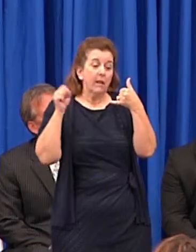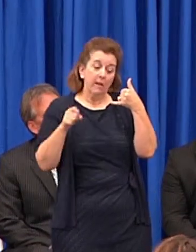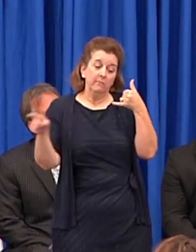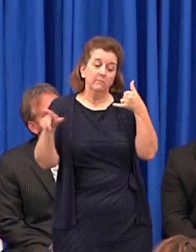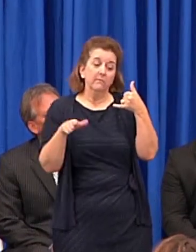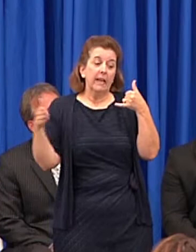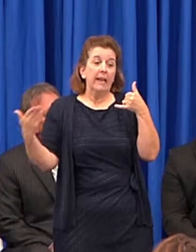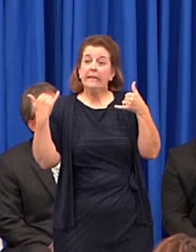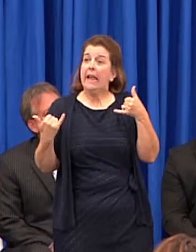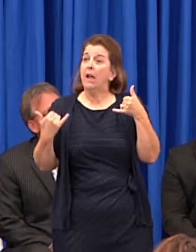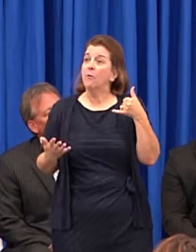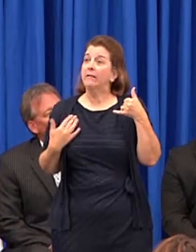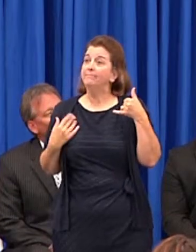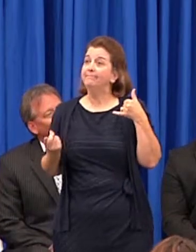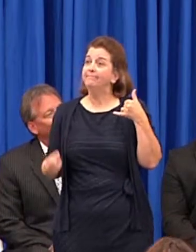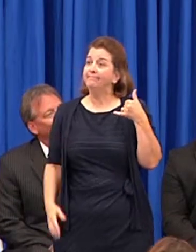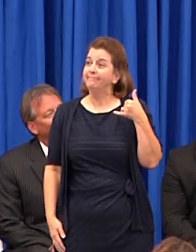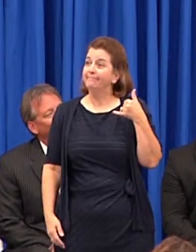now what?